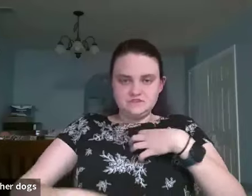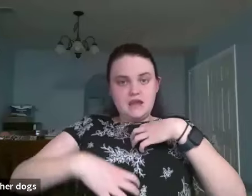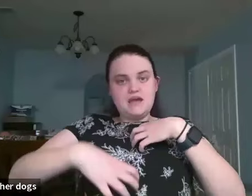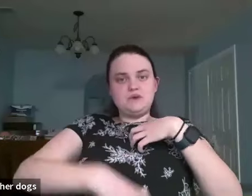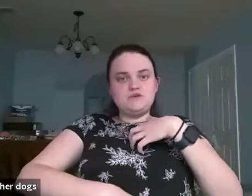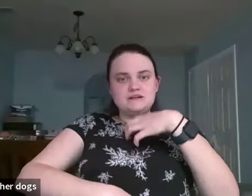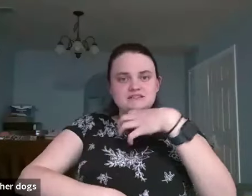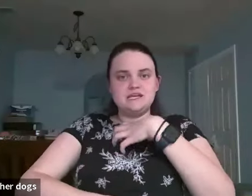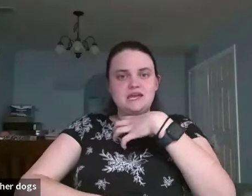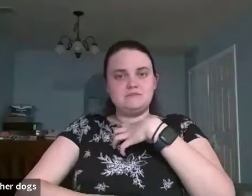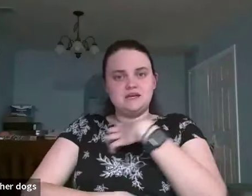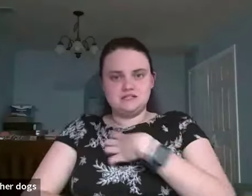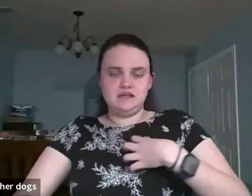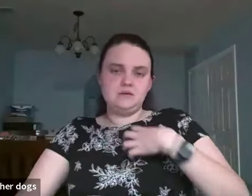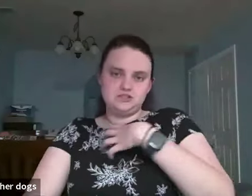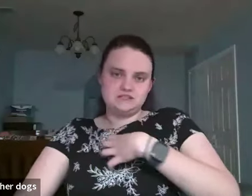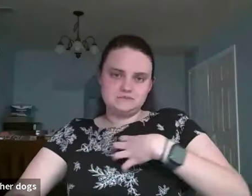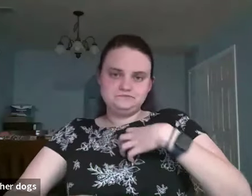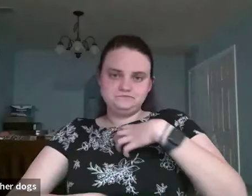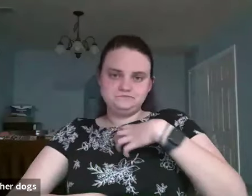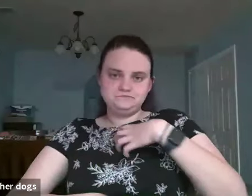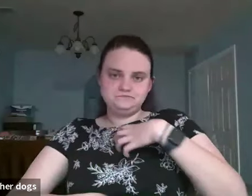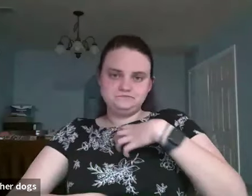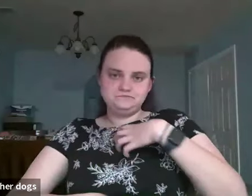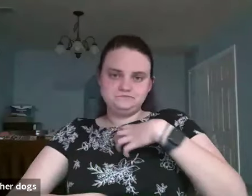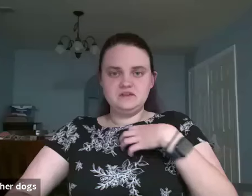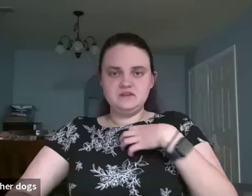So I have it both on my stomach and my like upper chest. Okay.